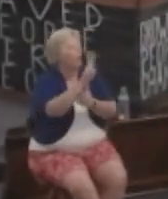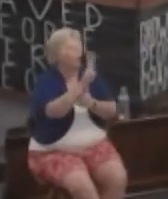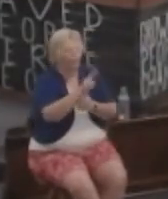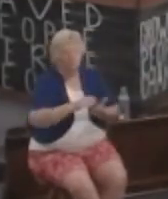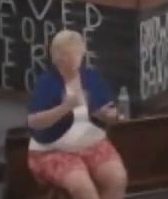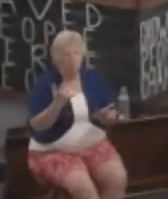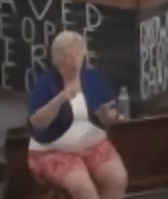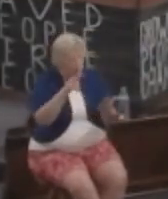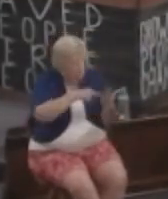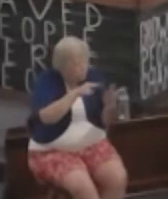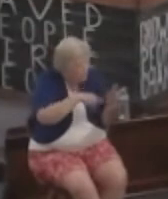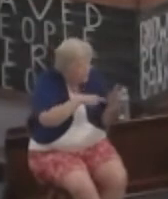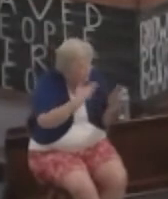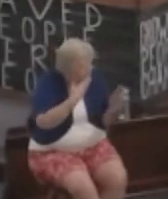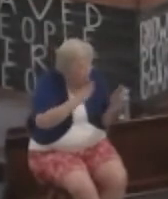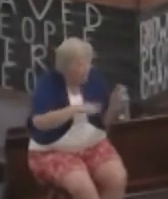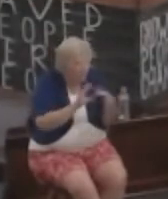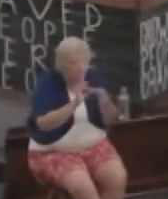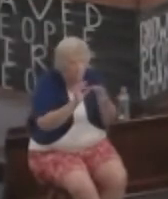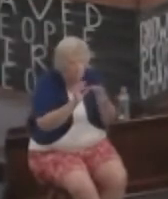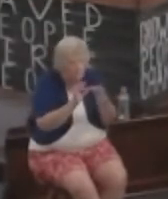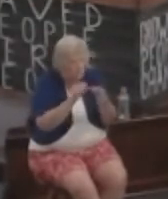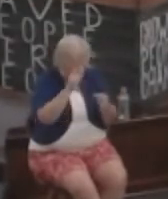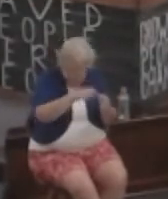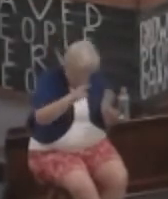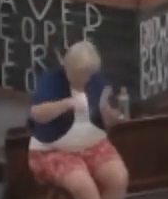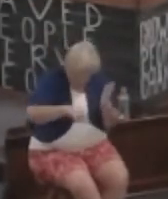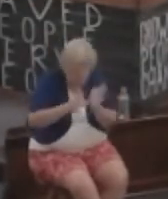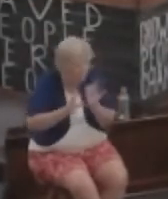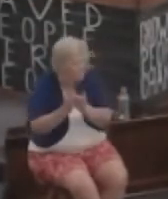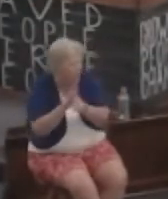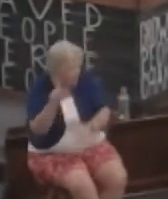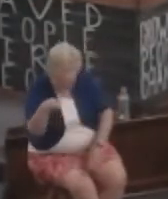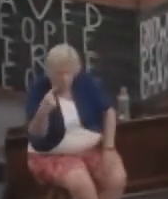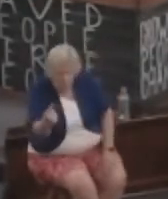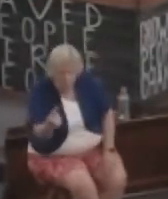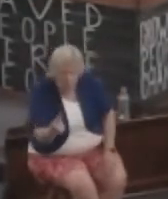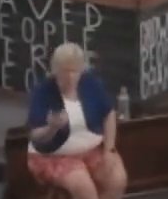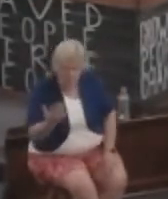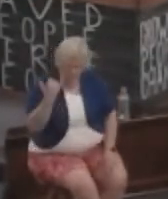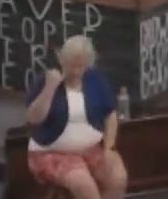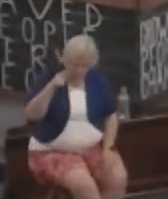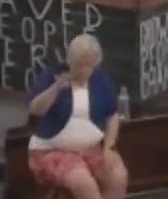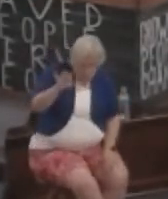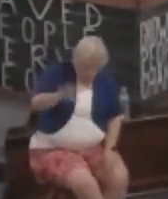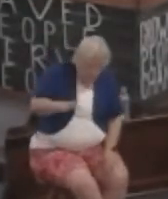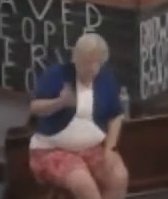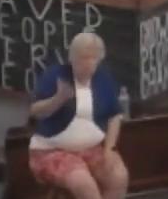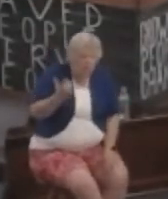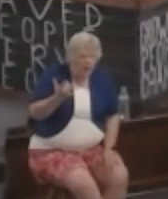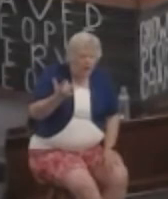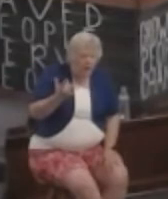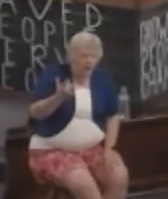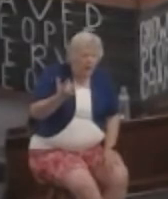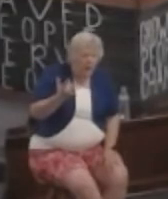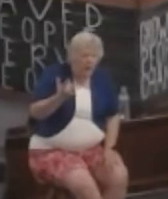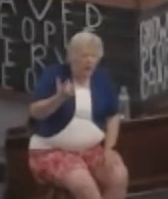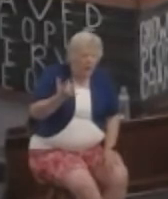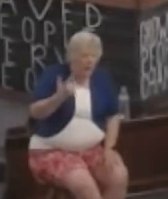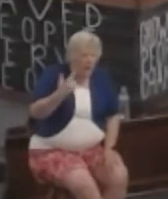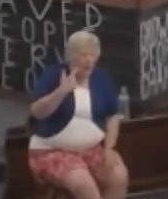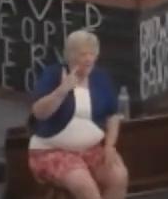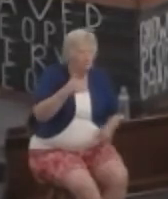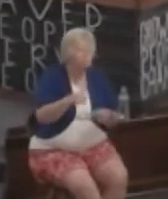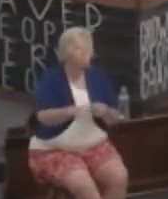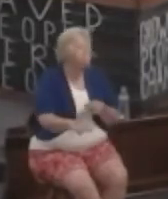read action novels instead of the Bible? If you are a pastor, then why did I hear a cuss word come